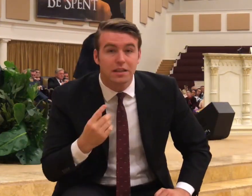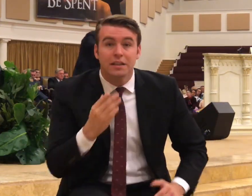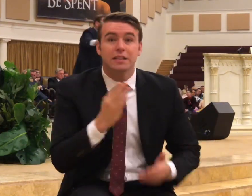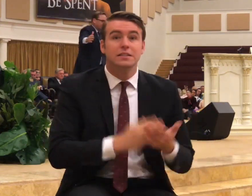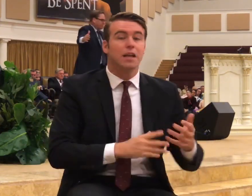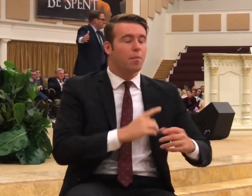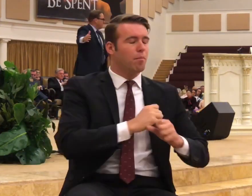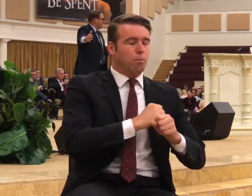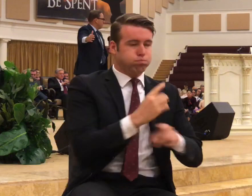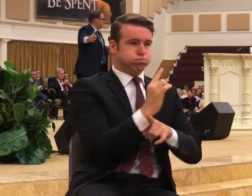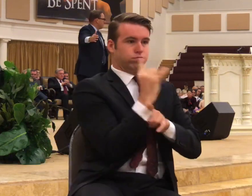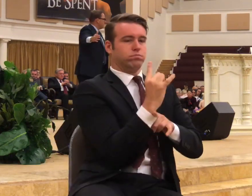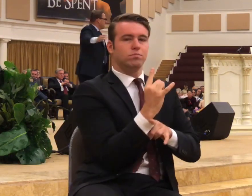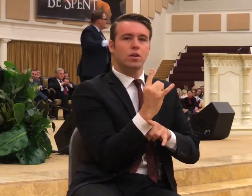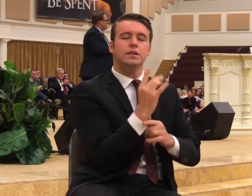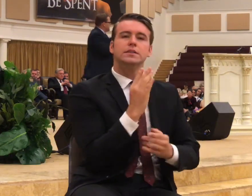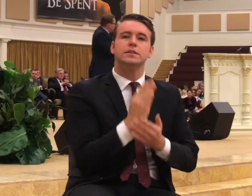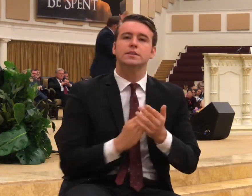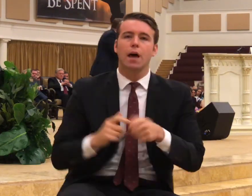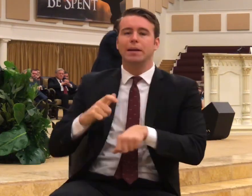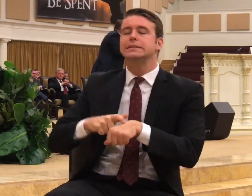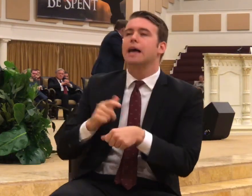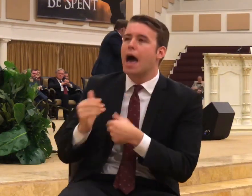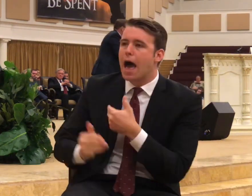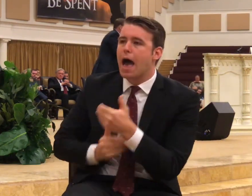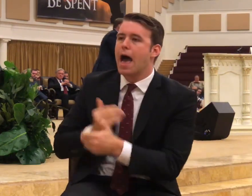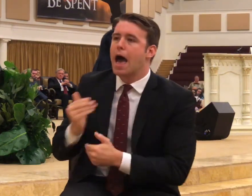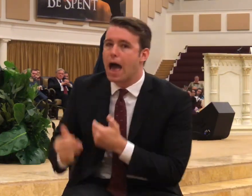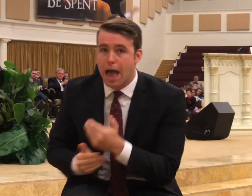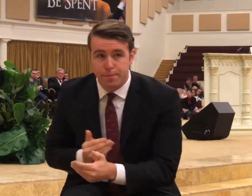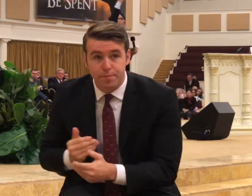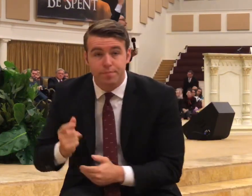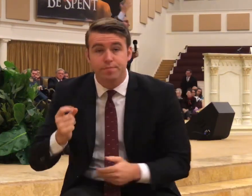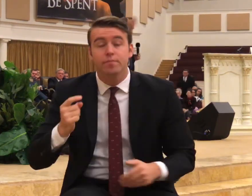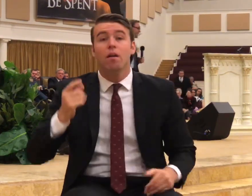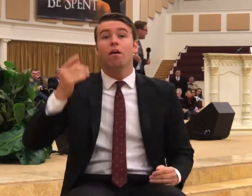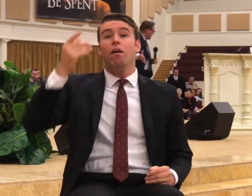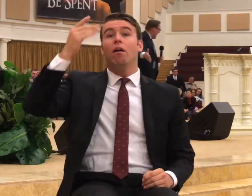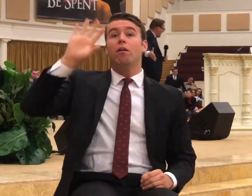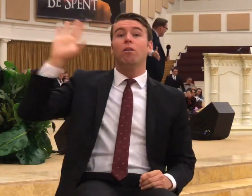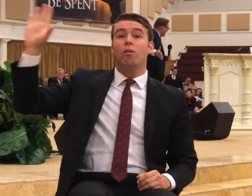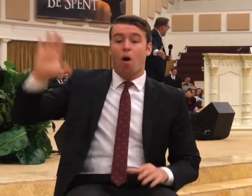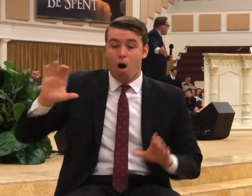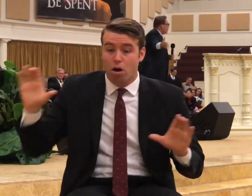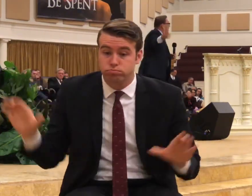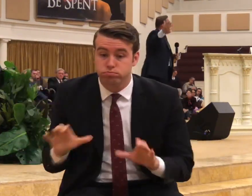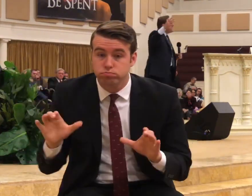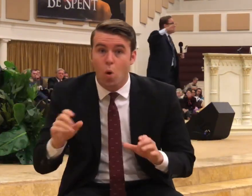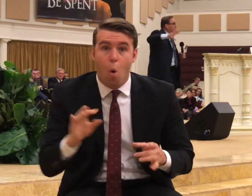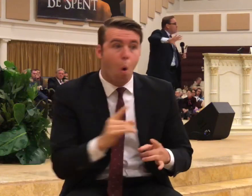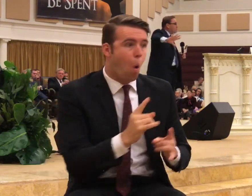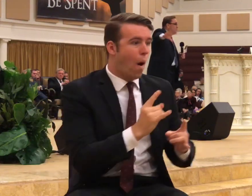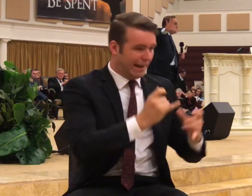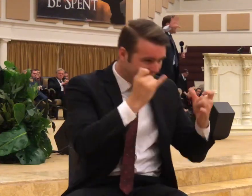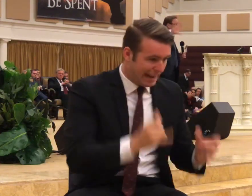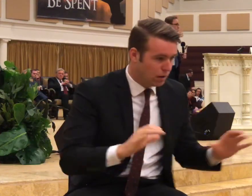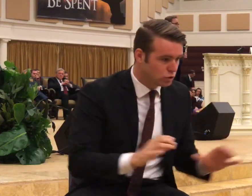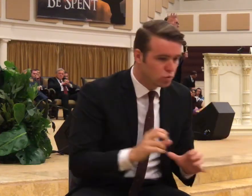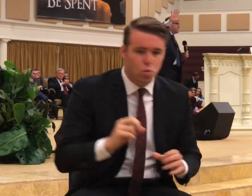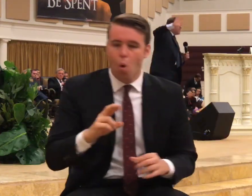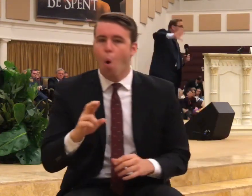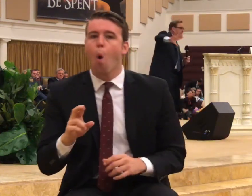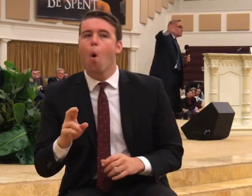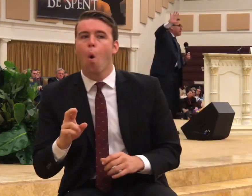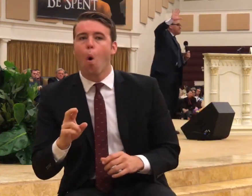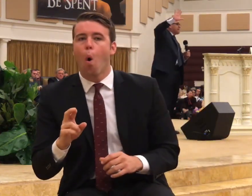are chronological. The sovereign hand of God and the providential hand of God, where he's been moving and